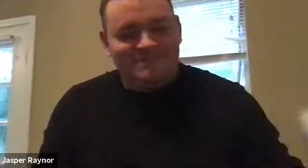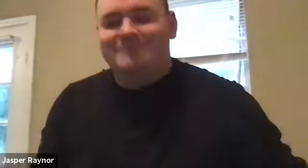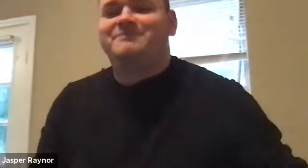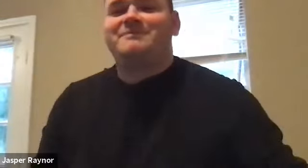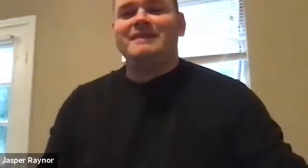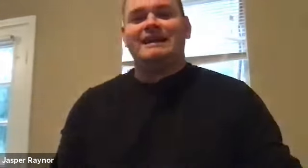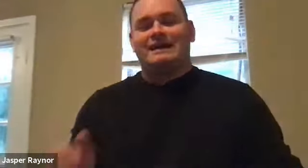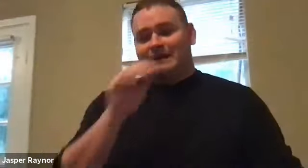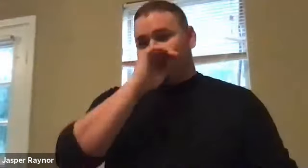But again,